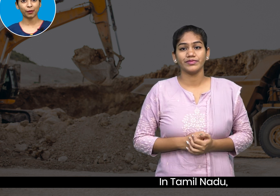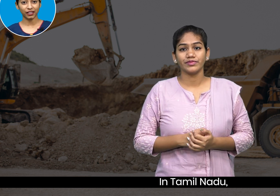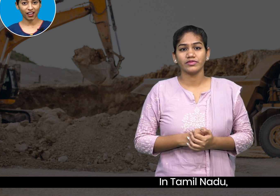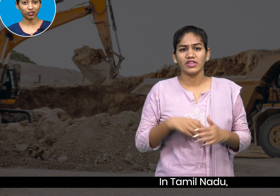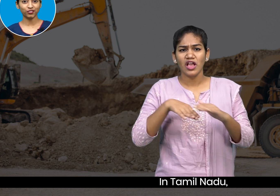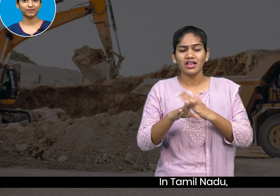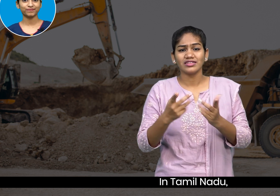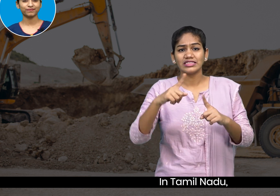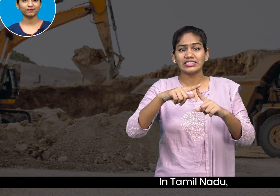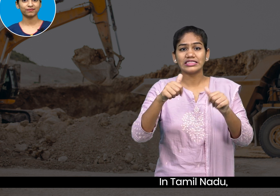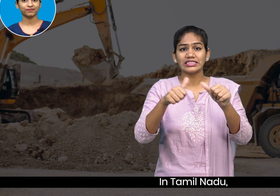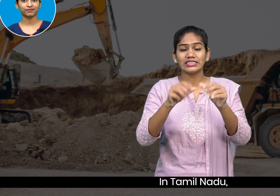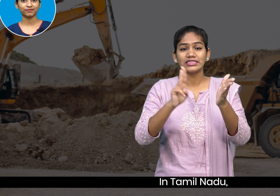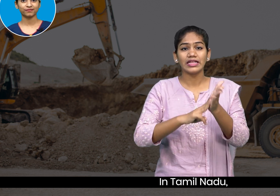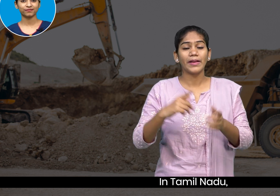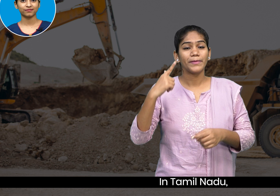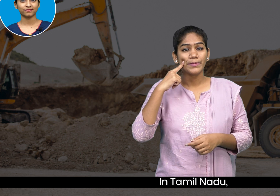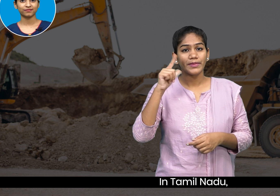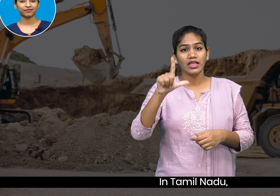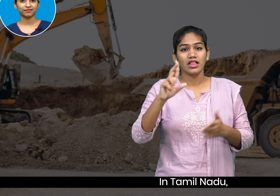in Tamil Nadu,